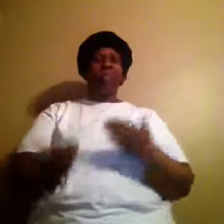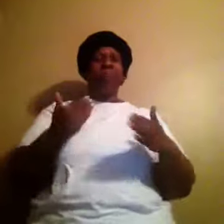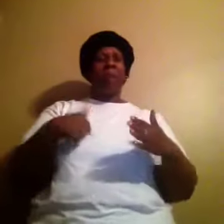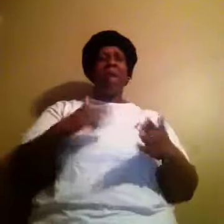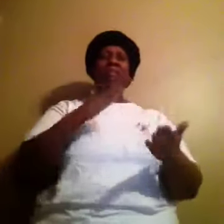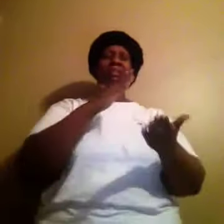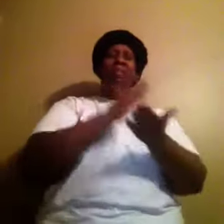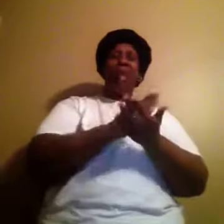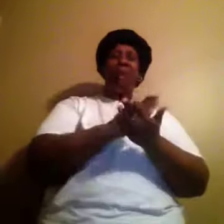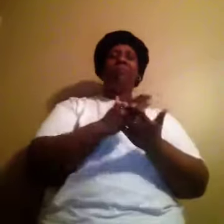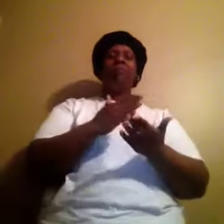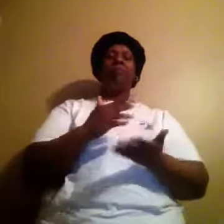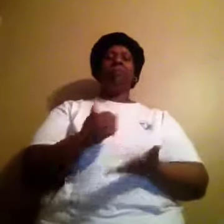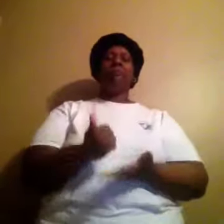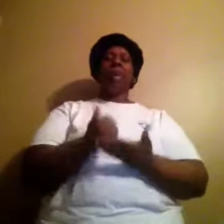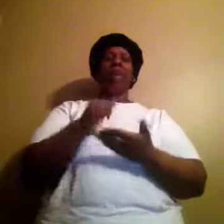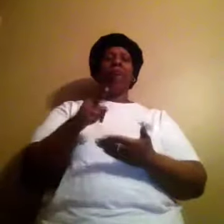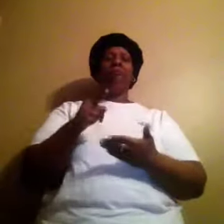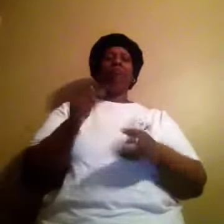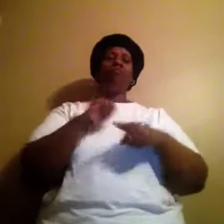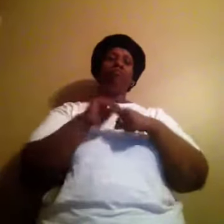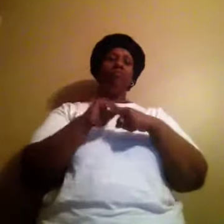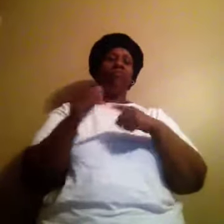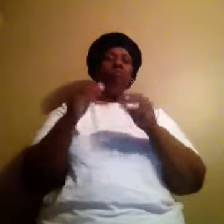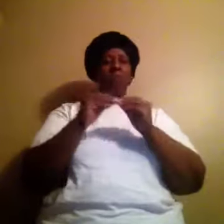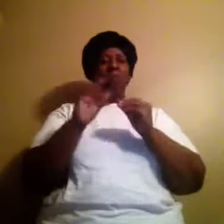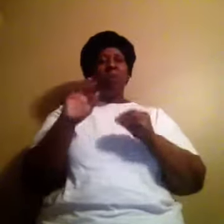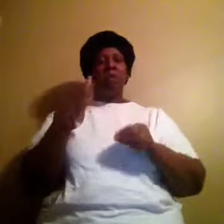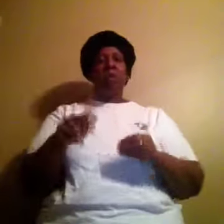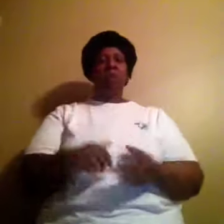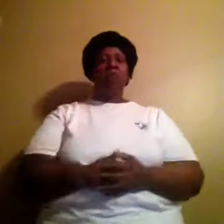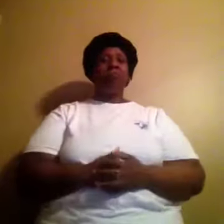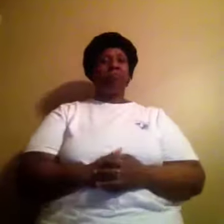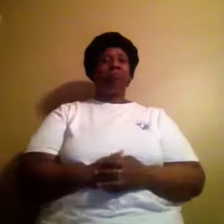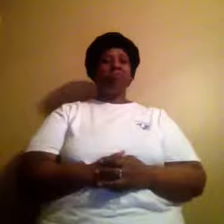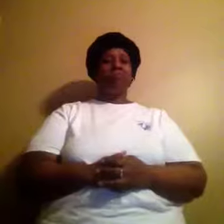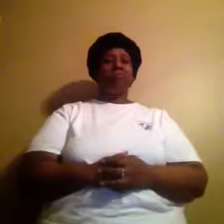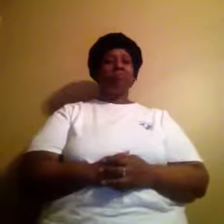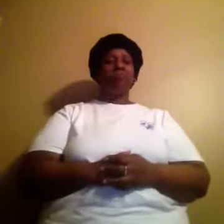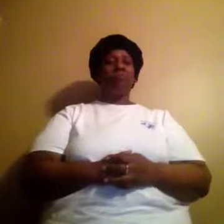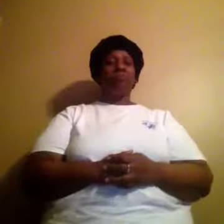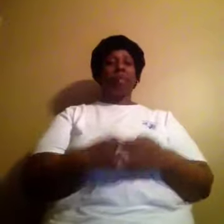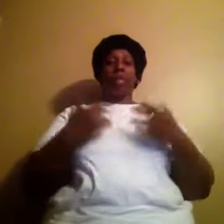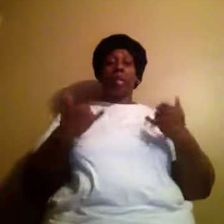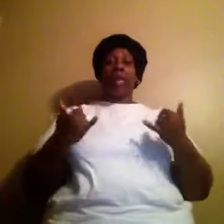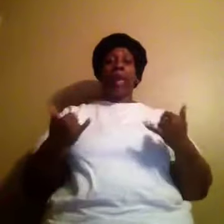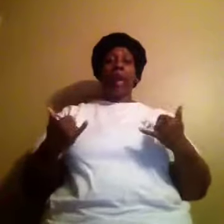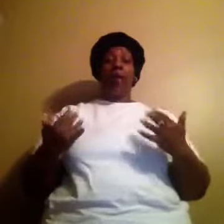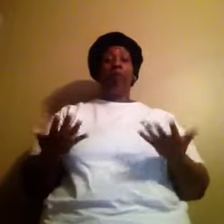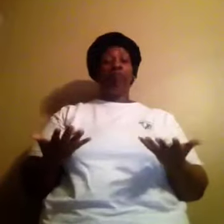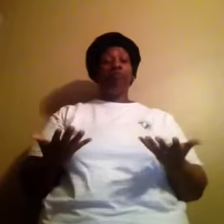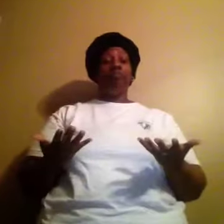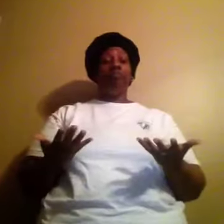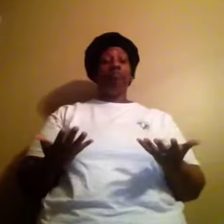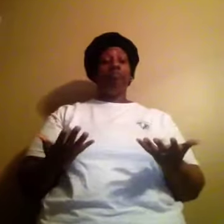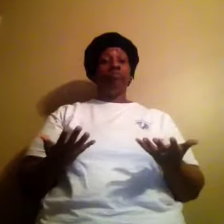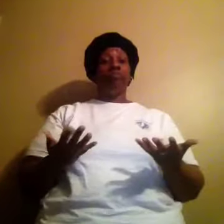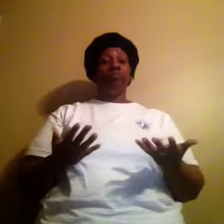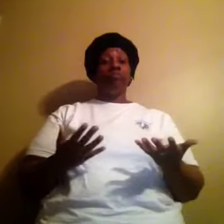you can repeat a little bit more, okay, to really practice those words. Now you can lift...